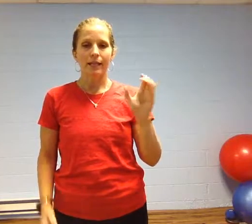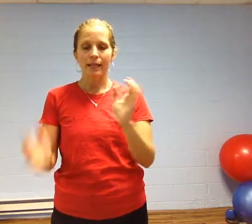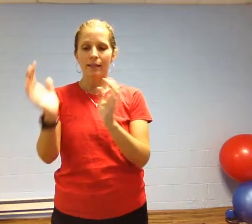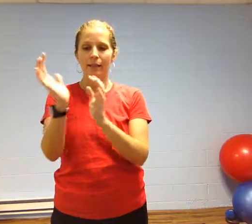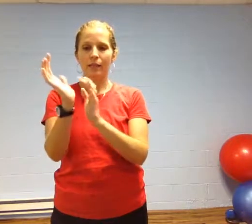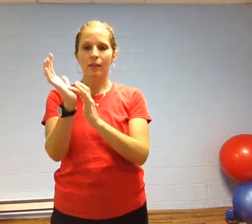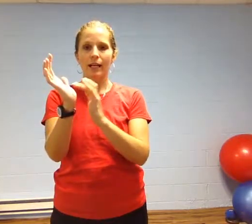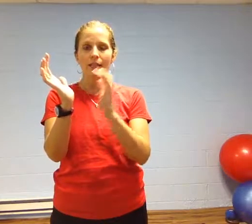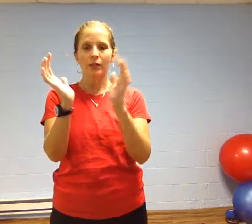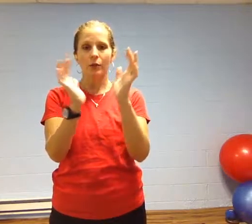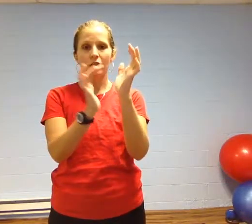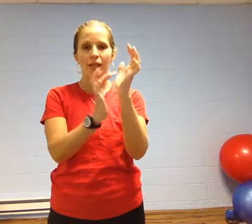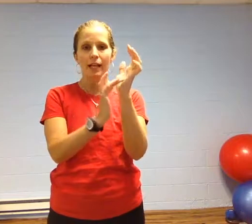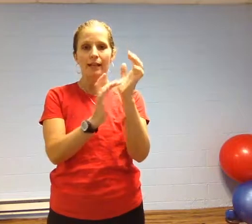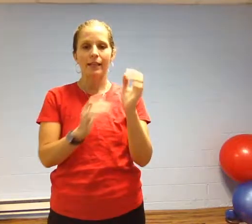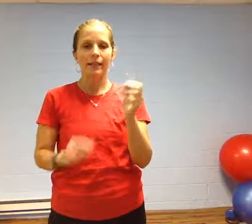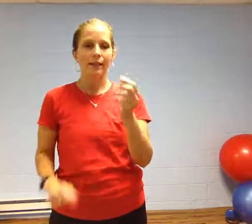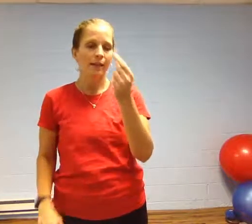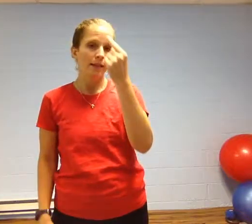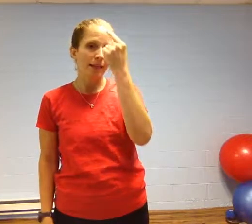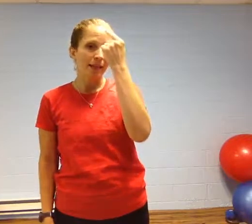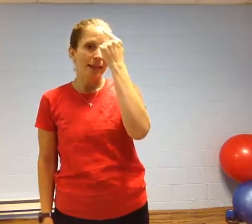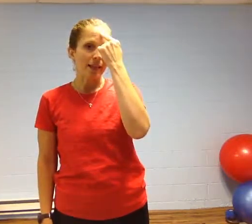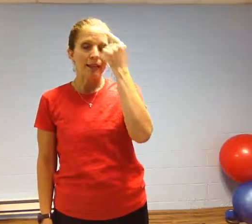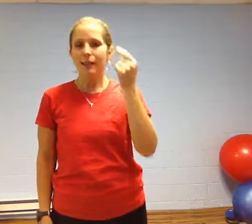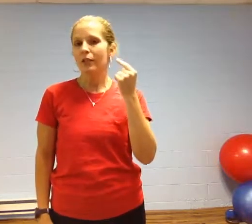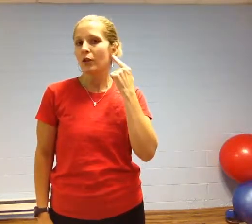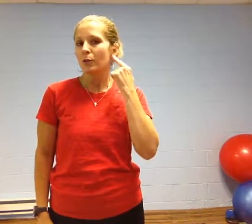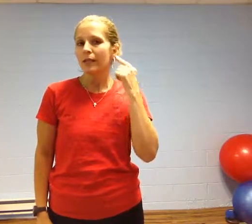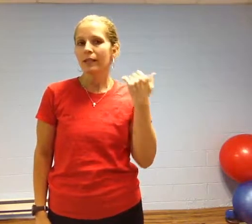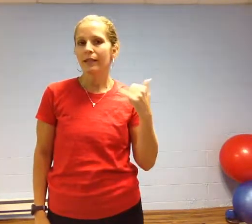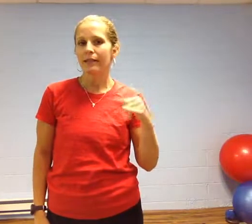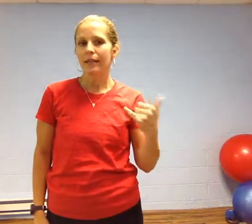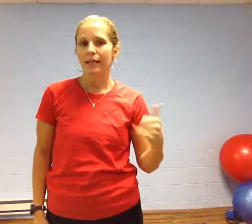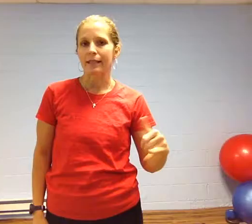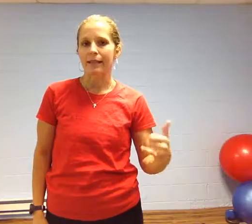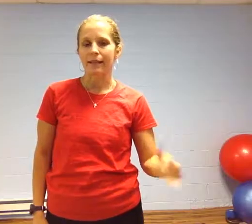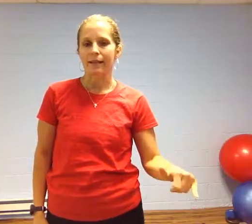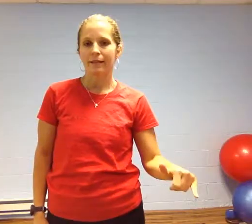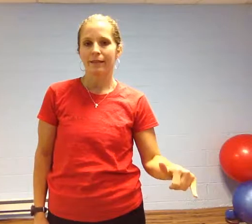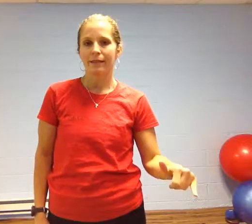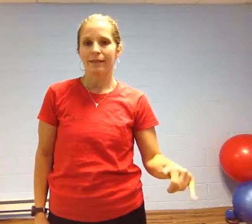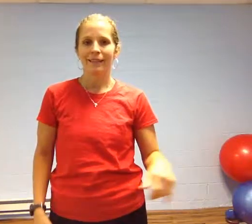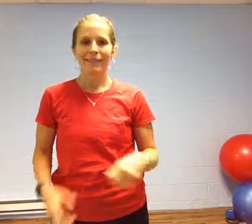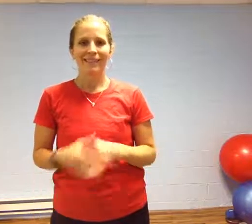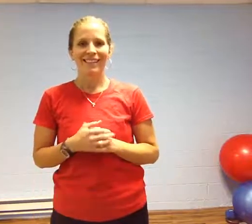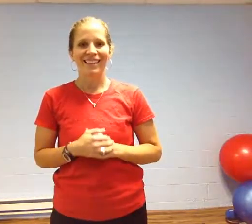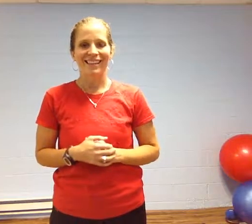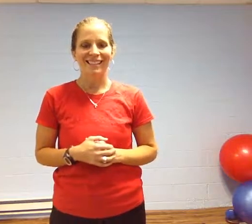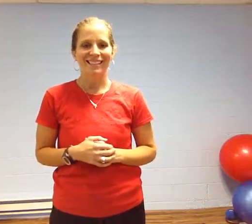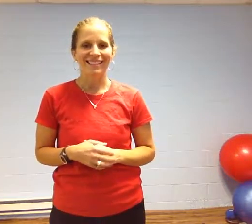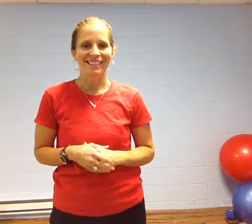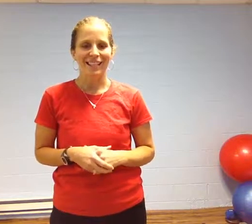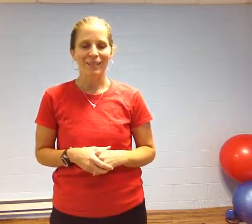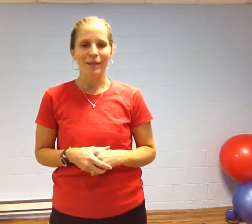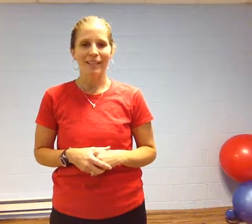Constantine legalizes Christianity, India's Gupta dynasty. That's it. See you next week.